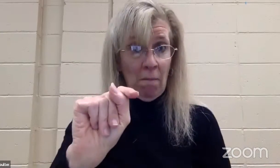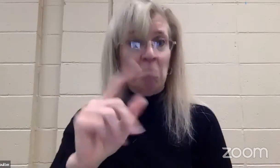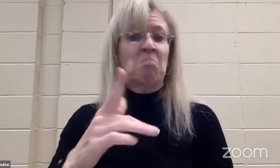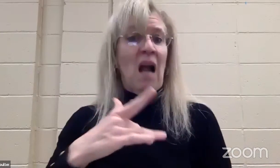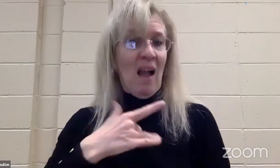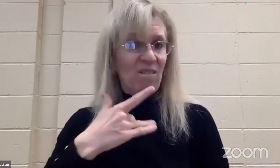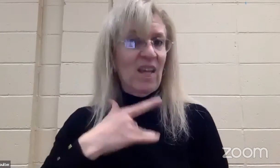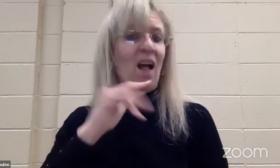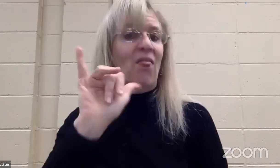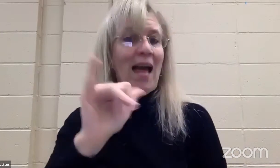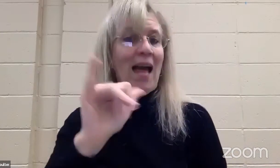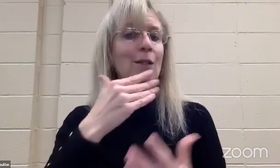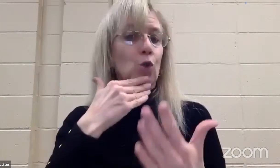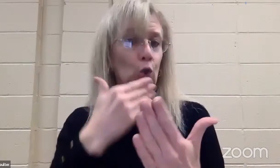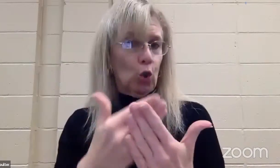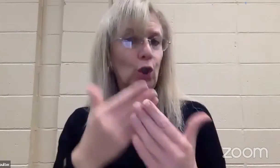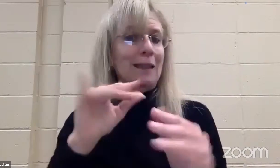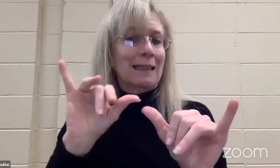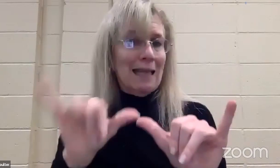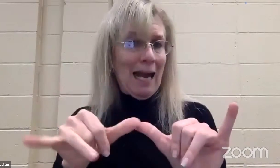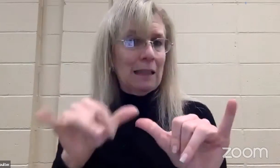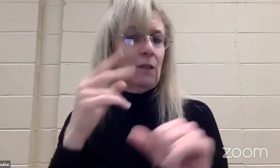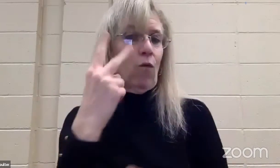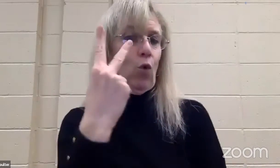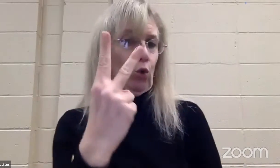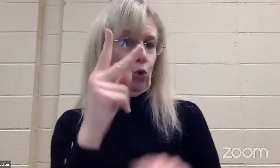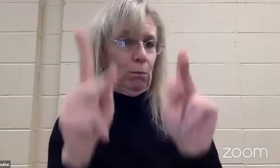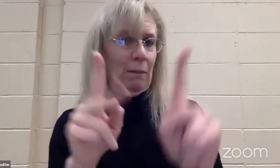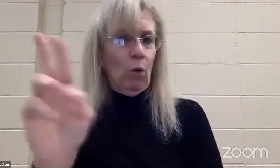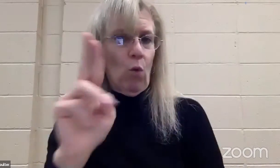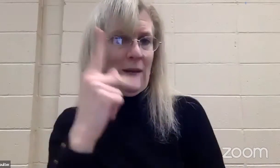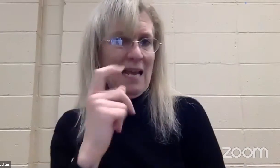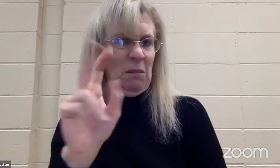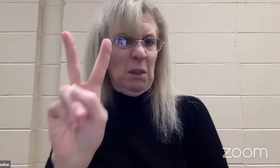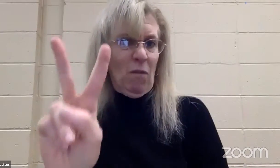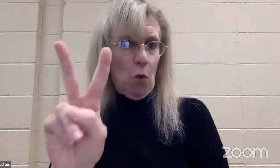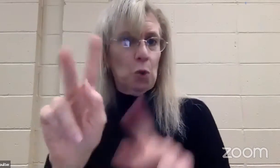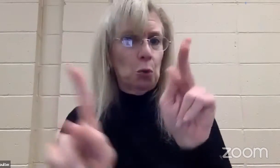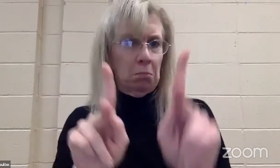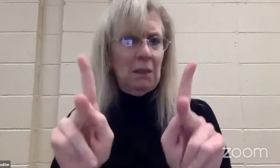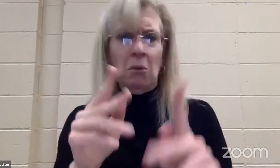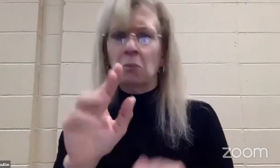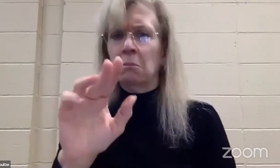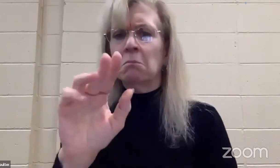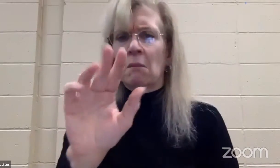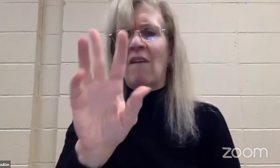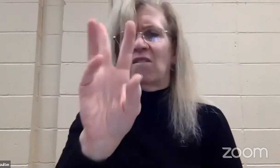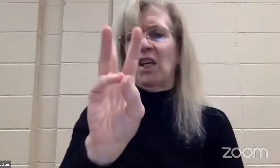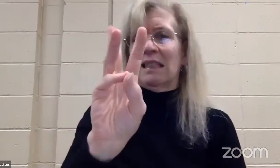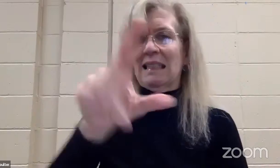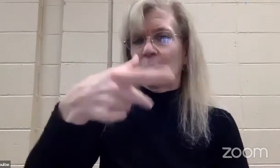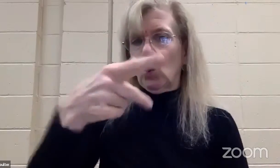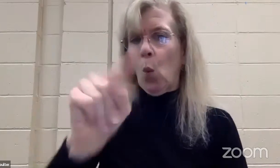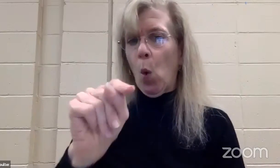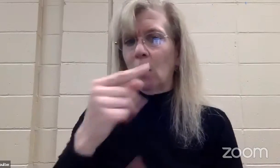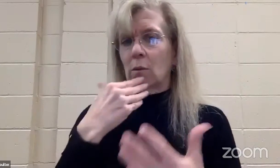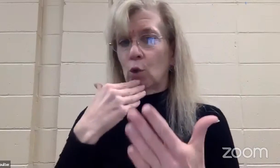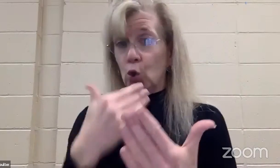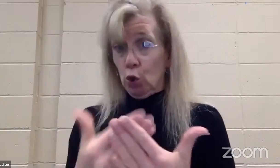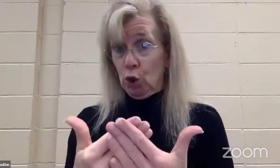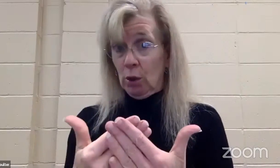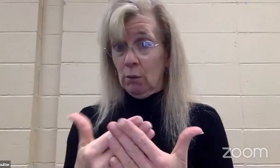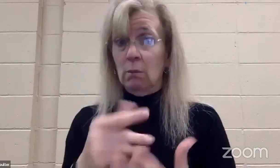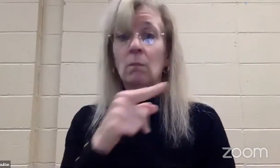quart. I feel that's good size for 2 people. Robin asked me for 2 people. 6